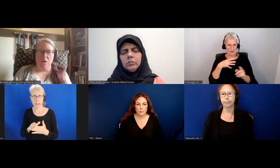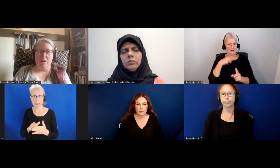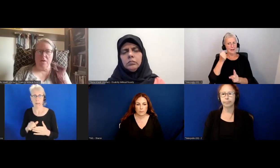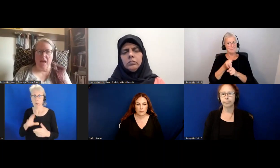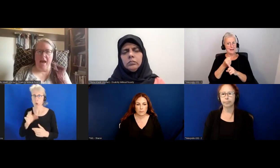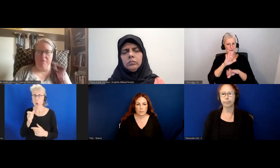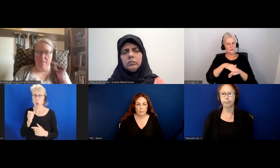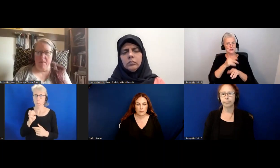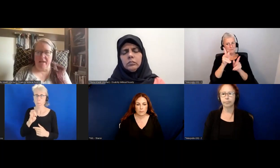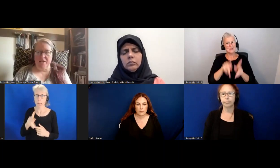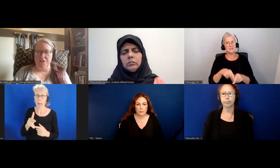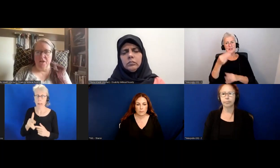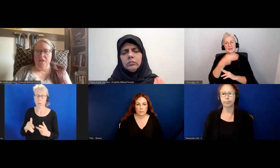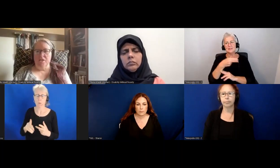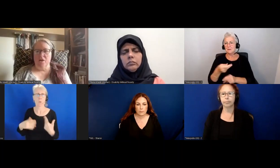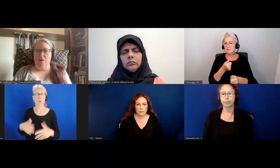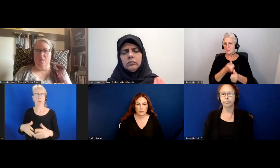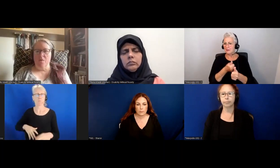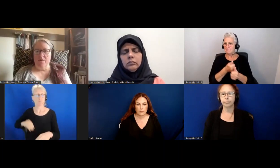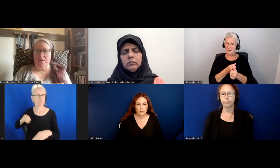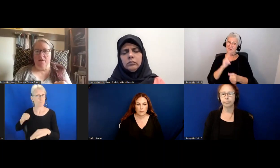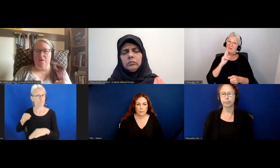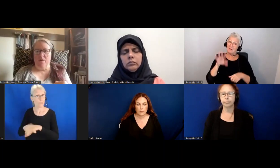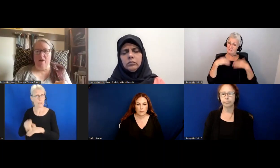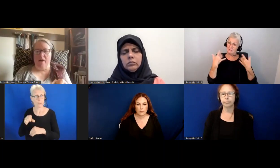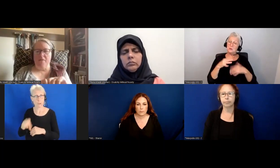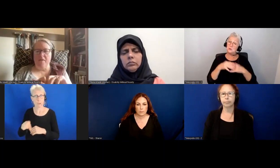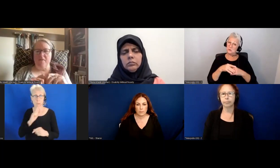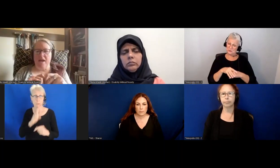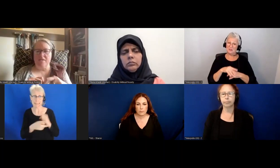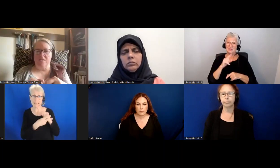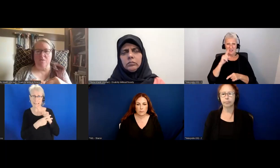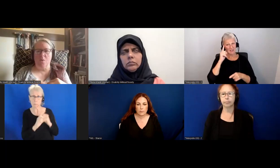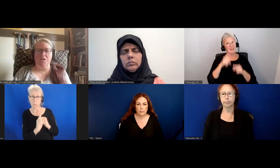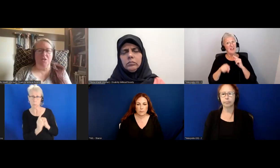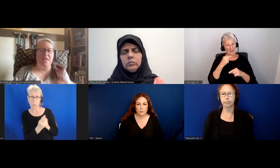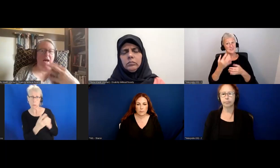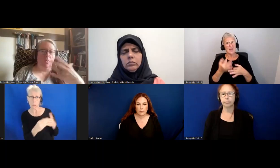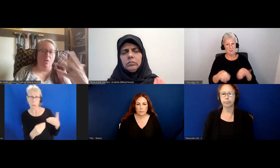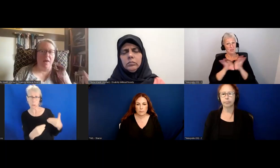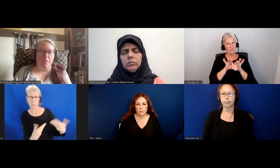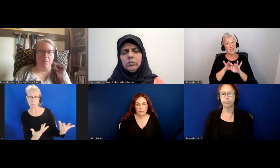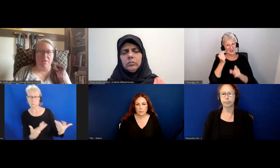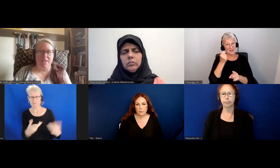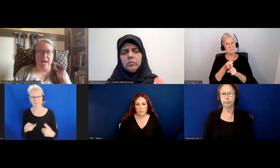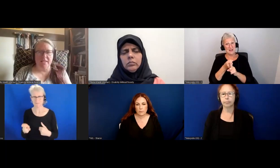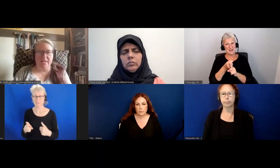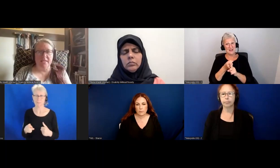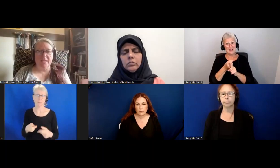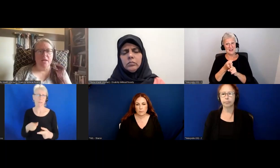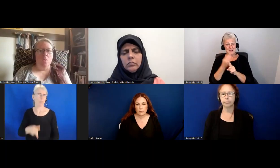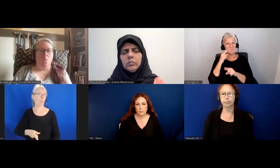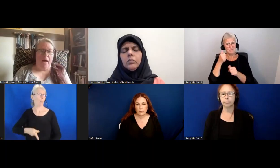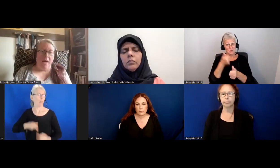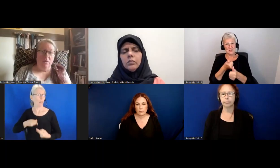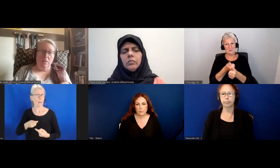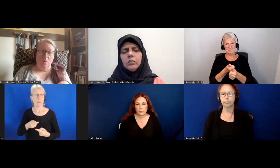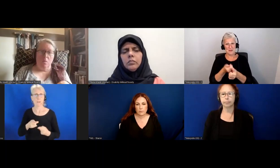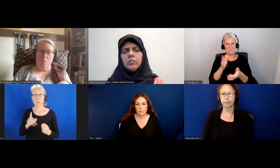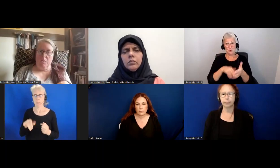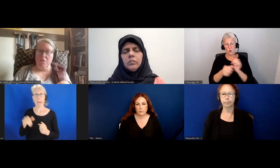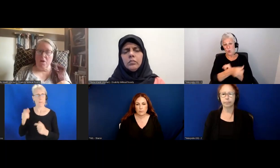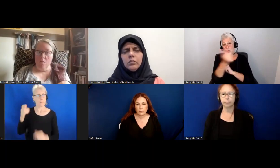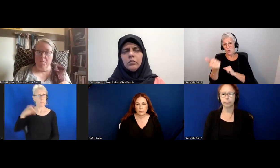$1 a unit could ever manage. So, I think the answer to the question is, how will they be protected?